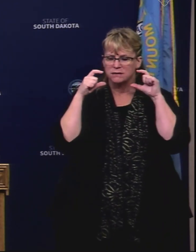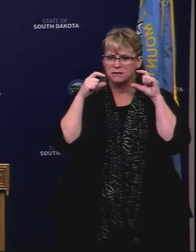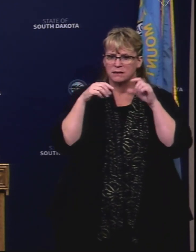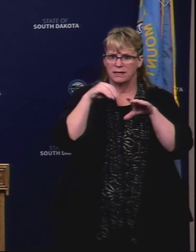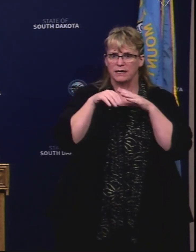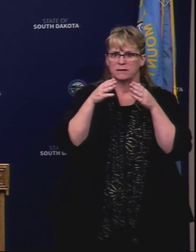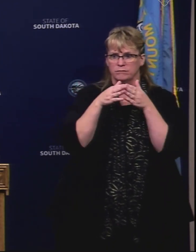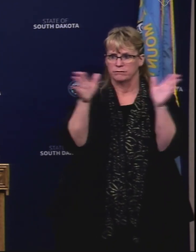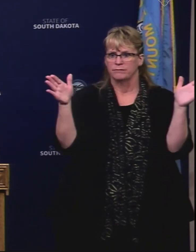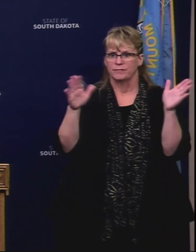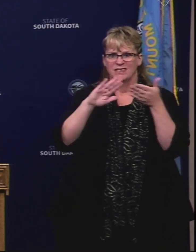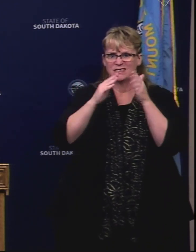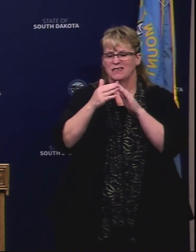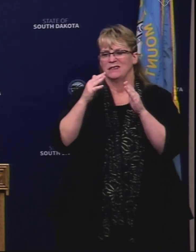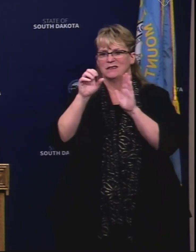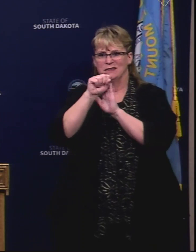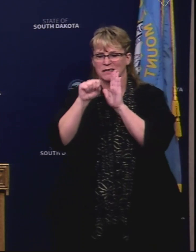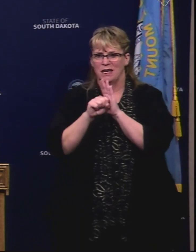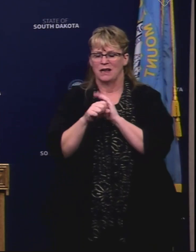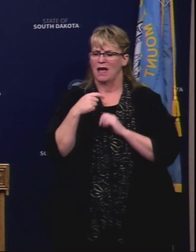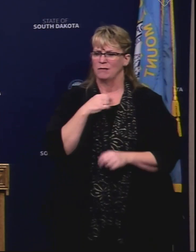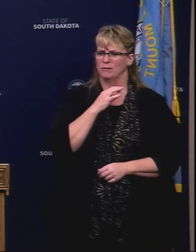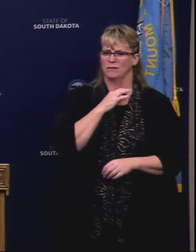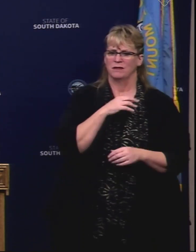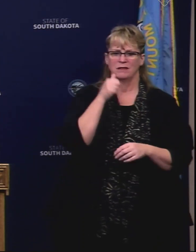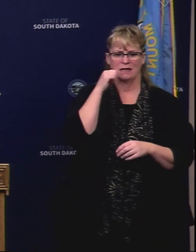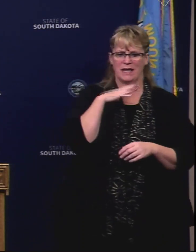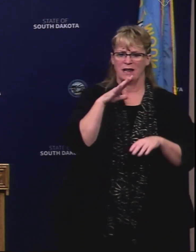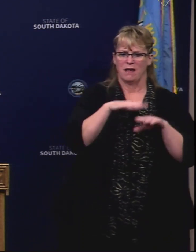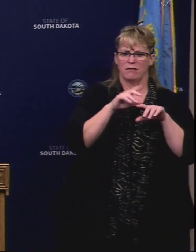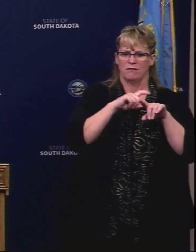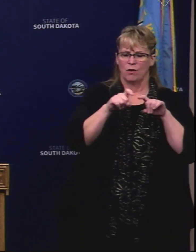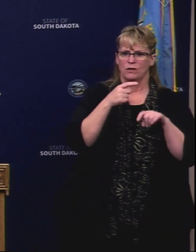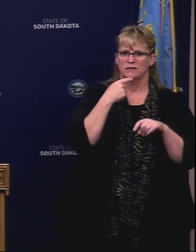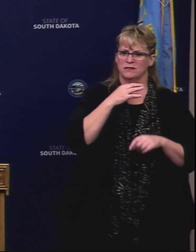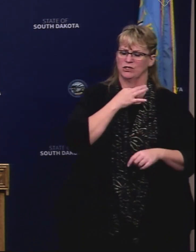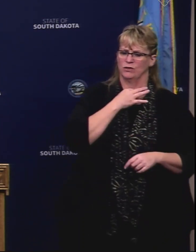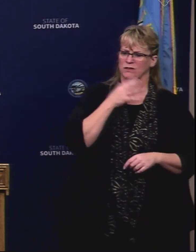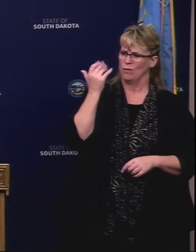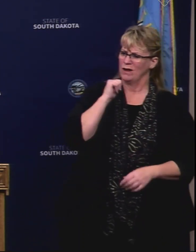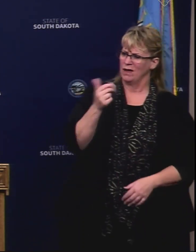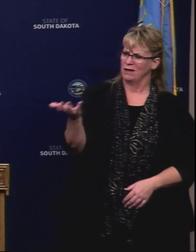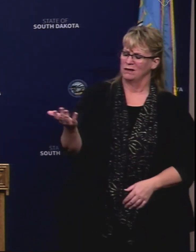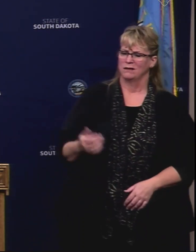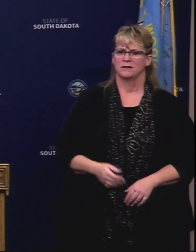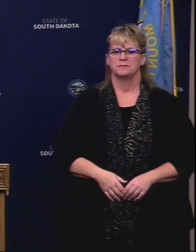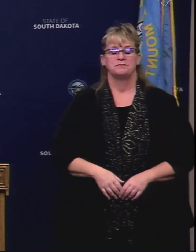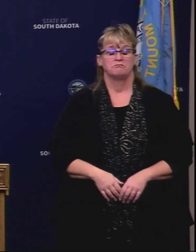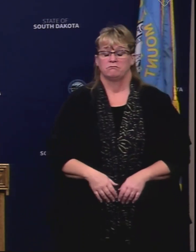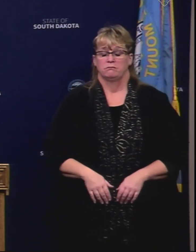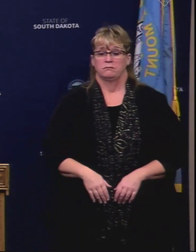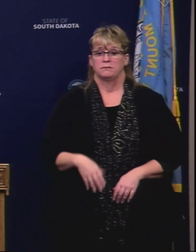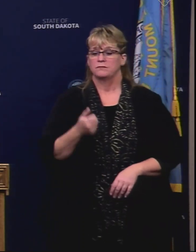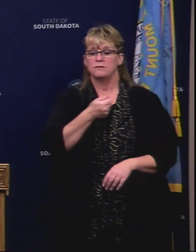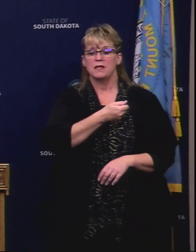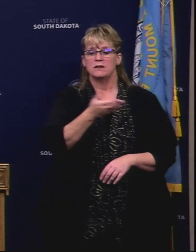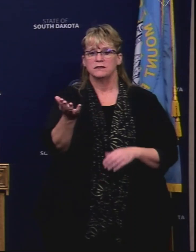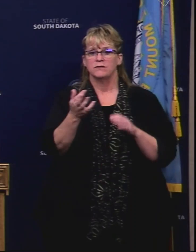curious as to why that is, basically. Well, there's several recommendations on